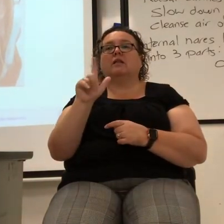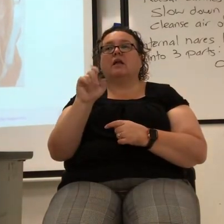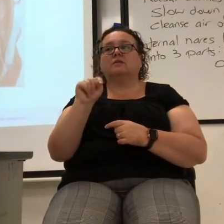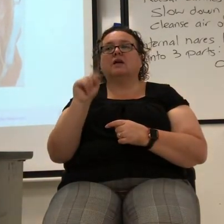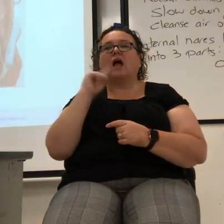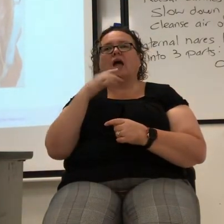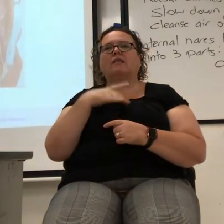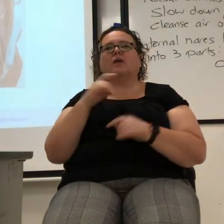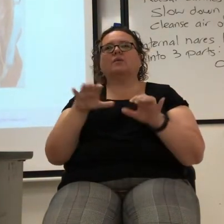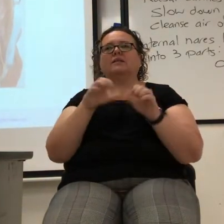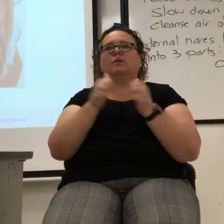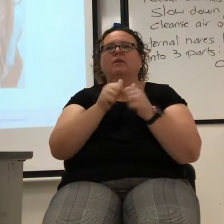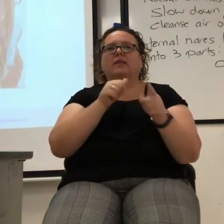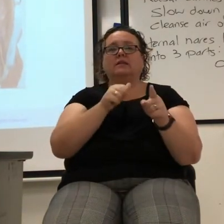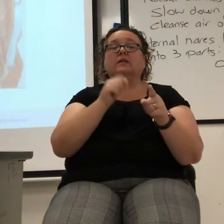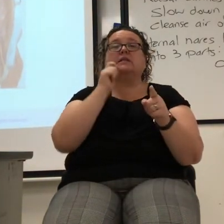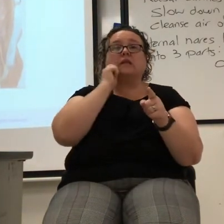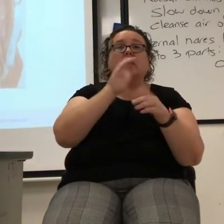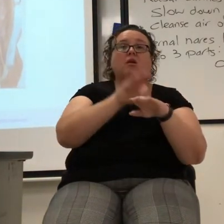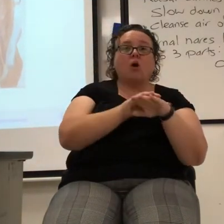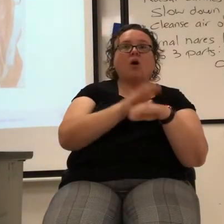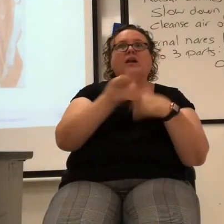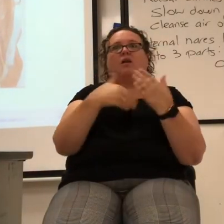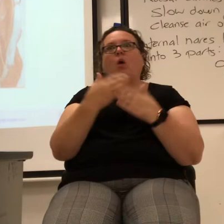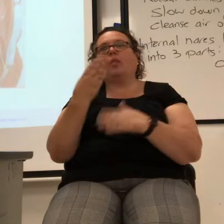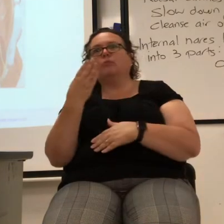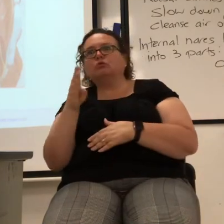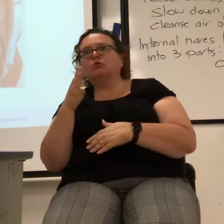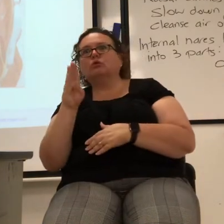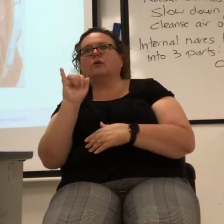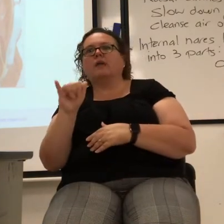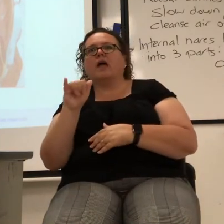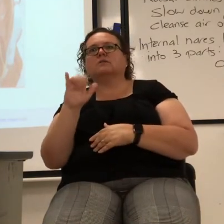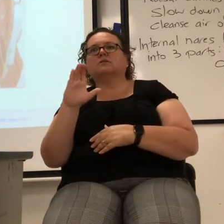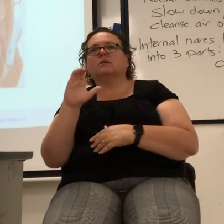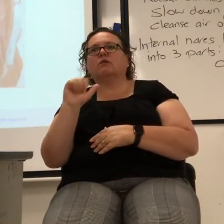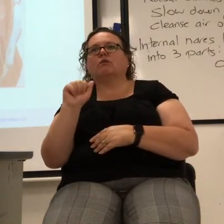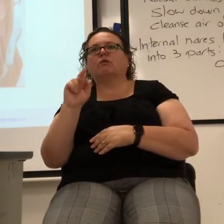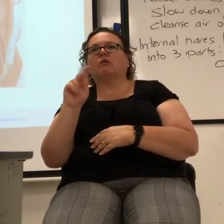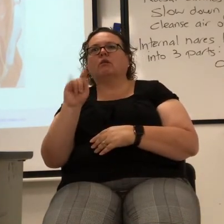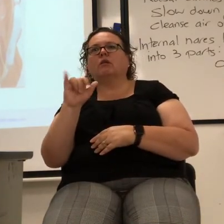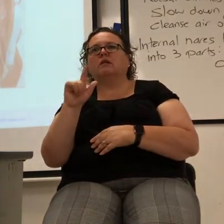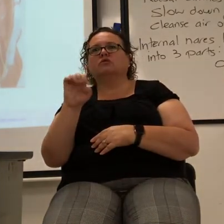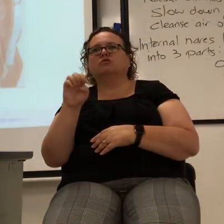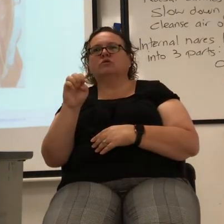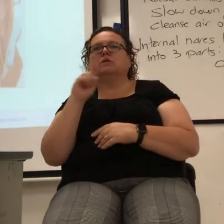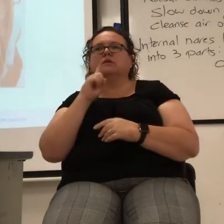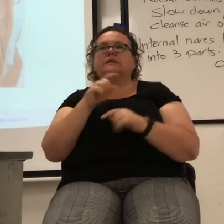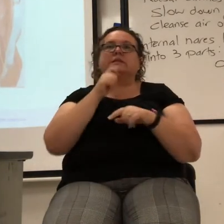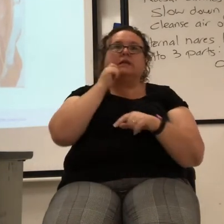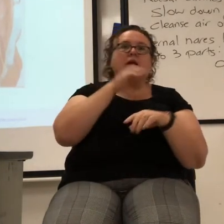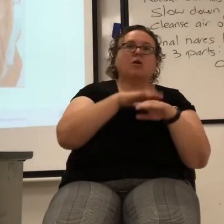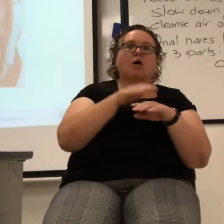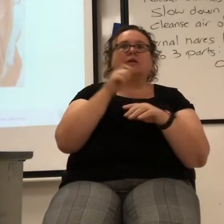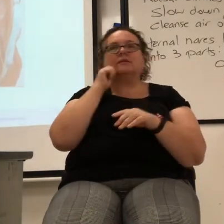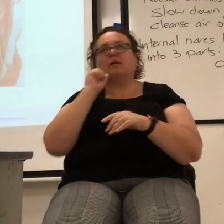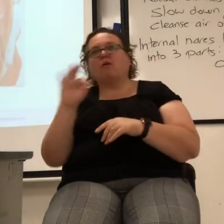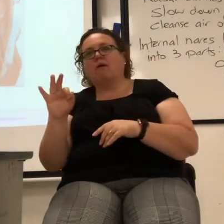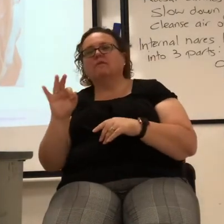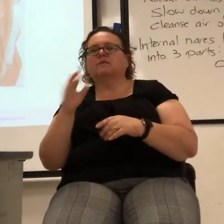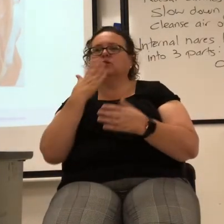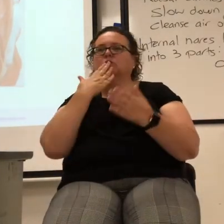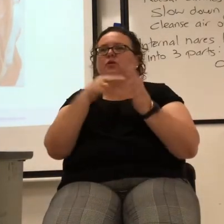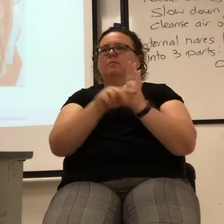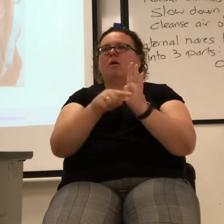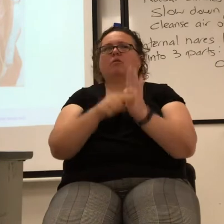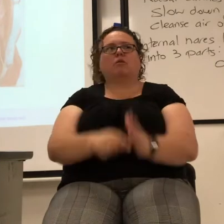here's the skin on. Then all the blue stuff, that's hyaline cartilage. Skin on, skin off. Okay. So it's a good